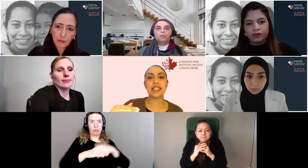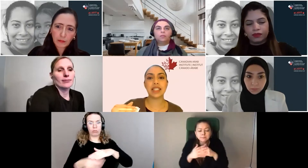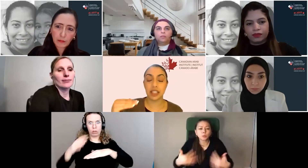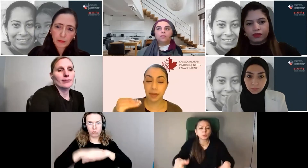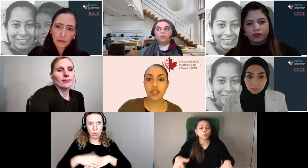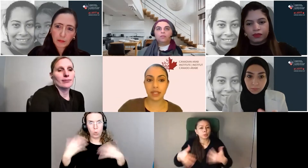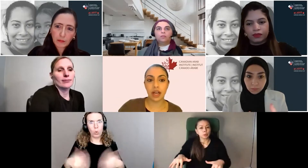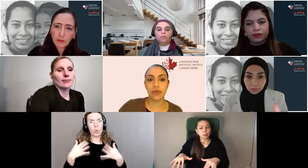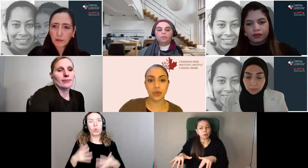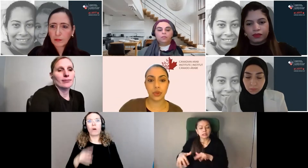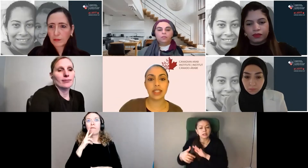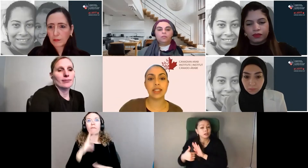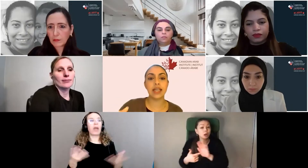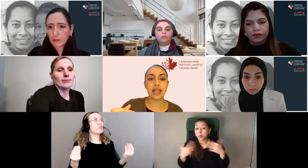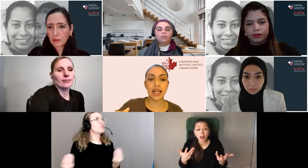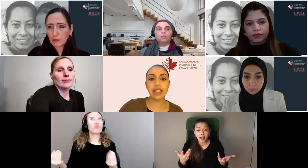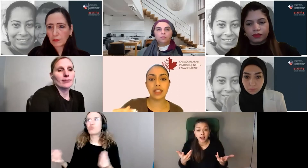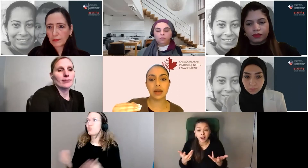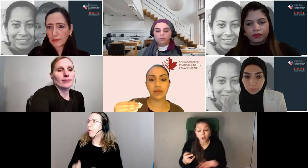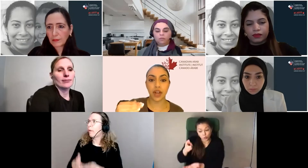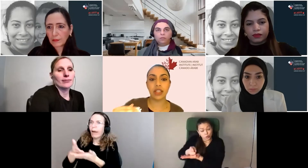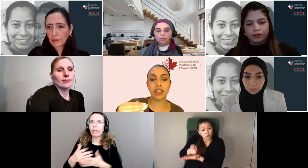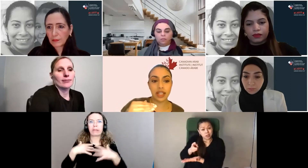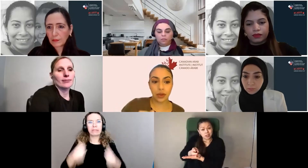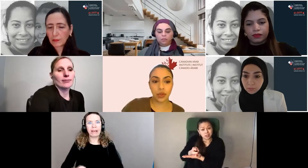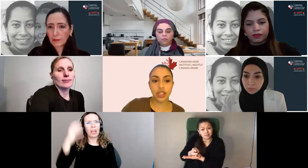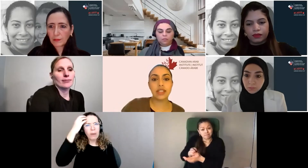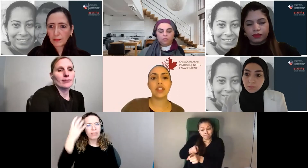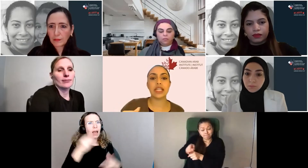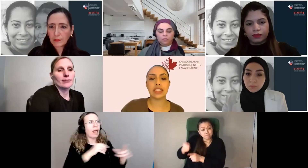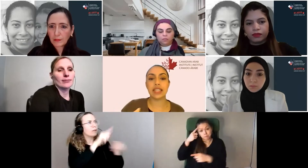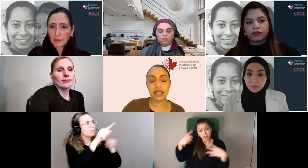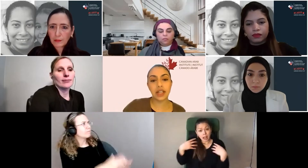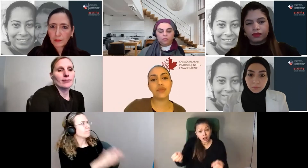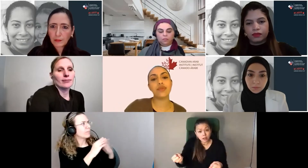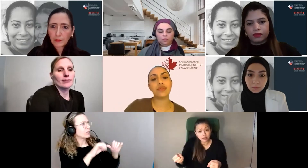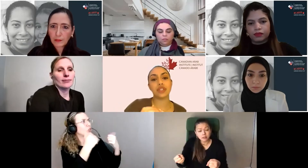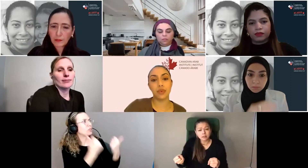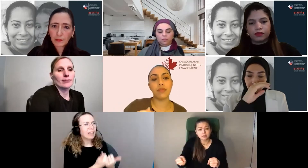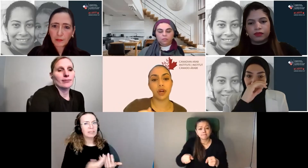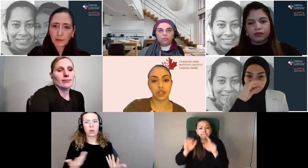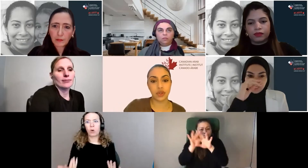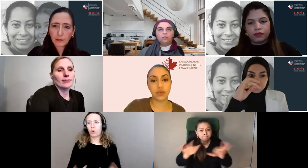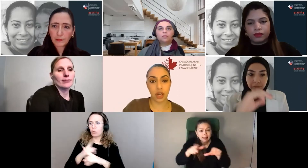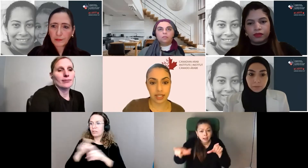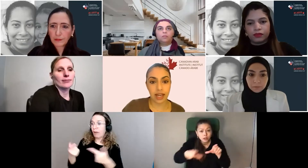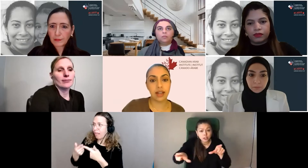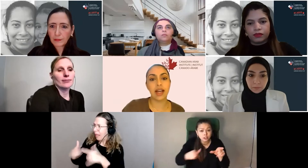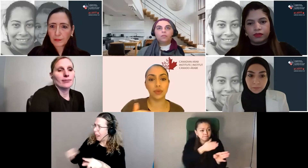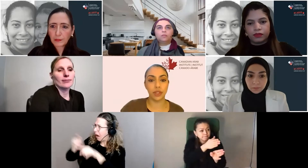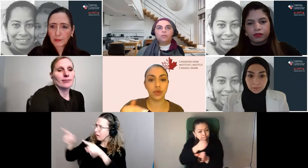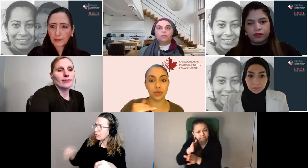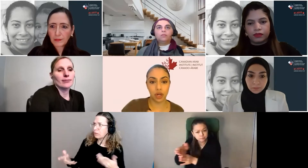resources, especially mental health resources in various languages, is necessary to support marginalized groups across